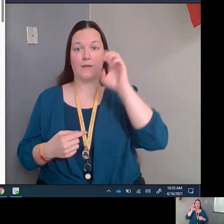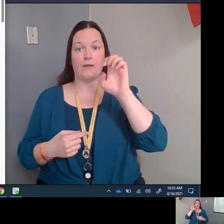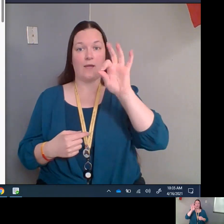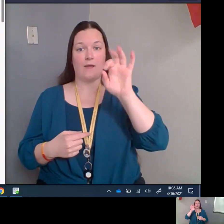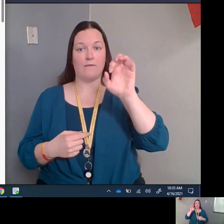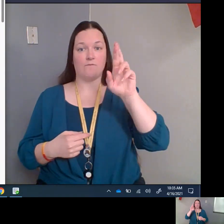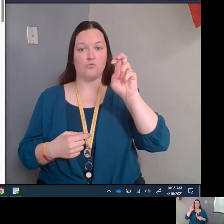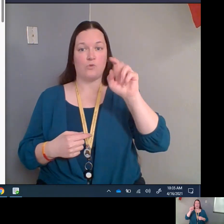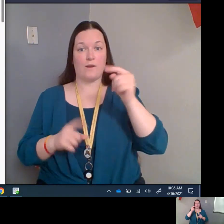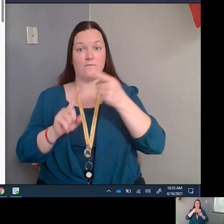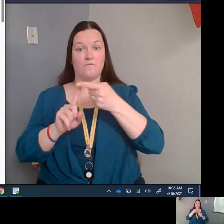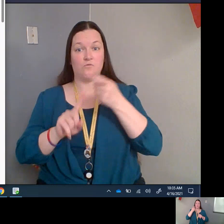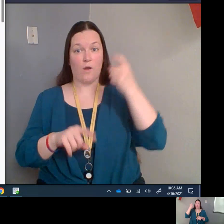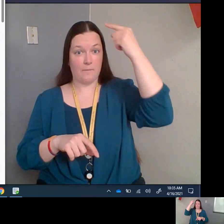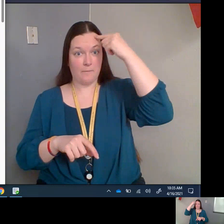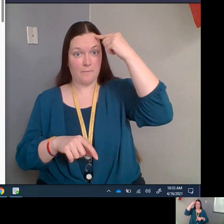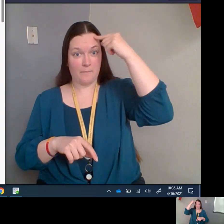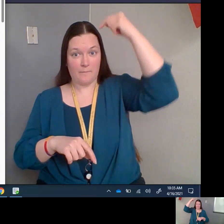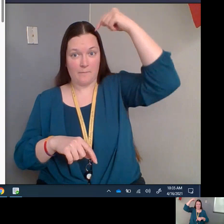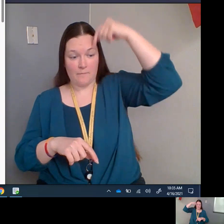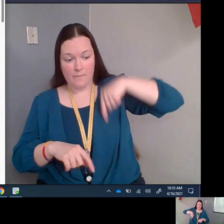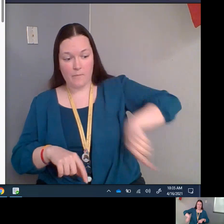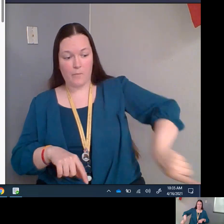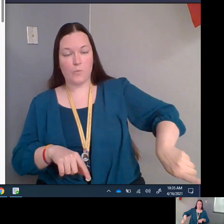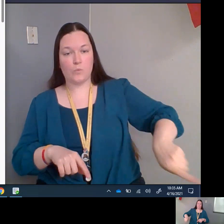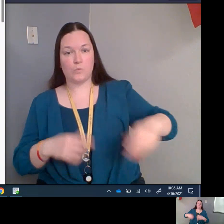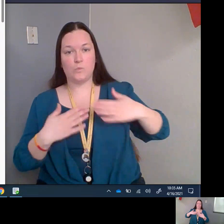And the efferent spinal nerves are responsible for carrying